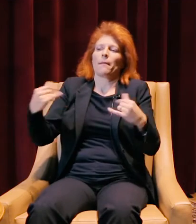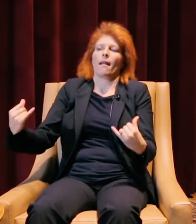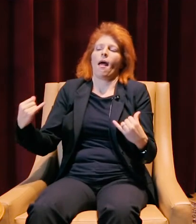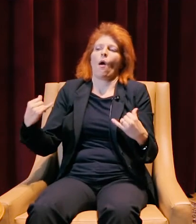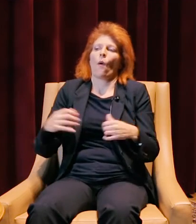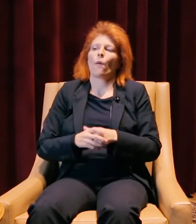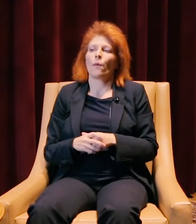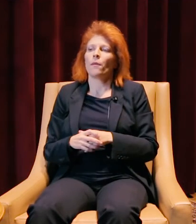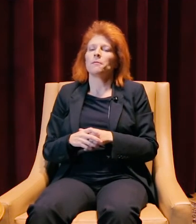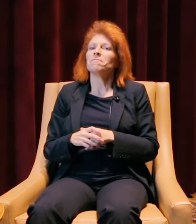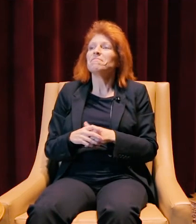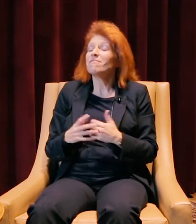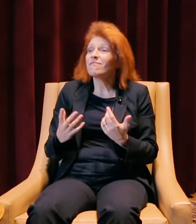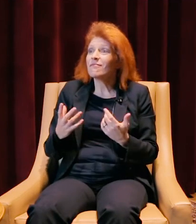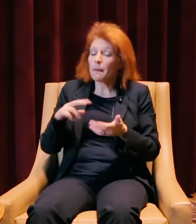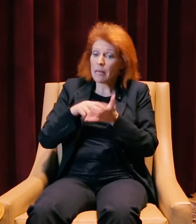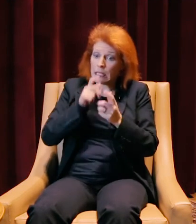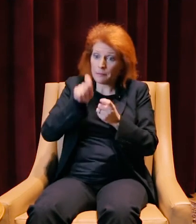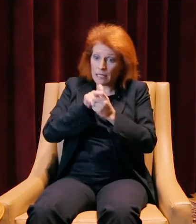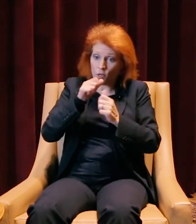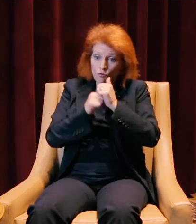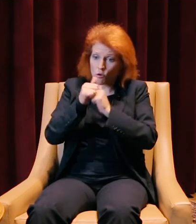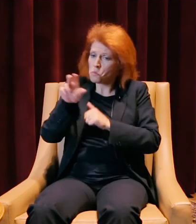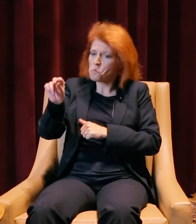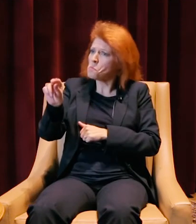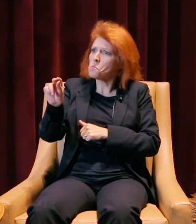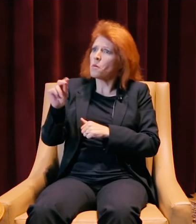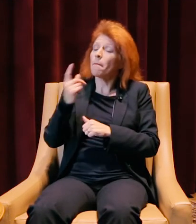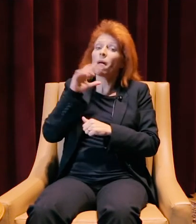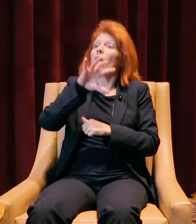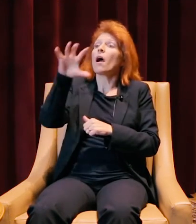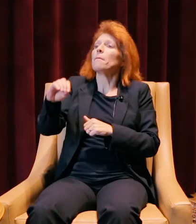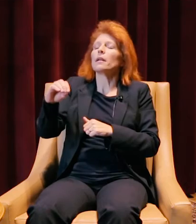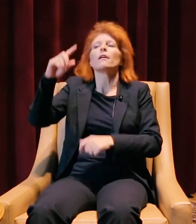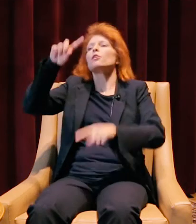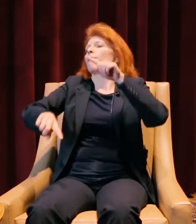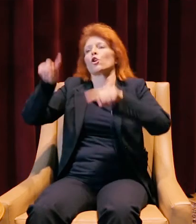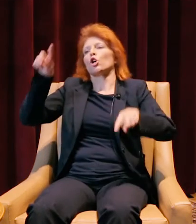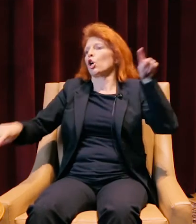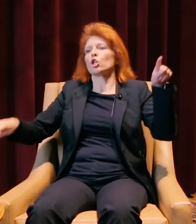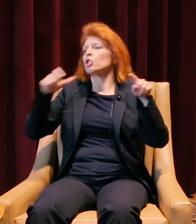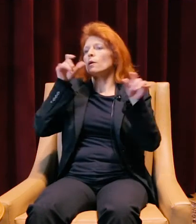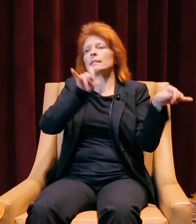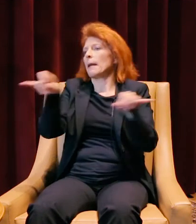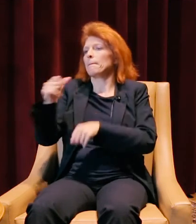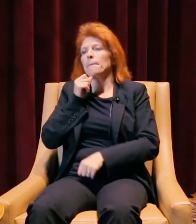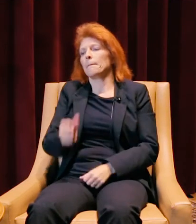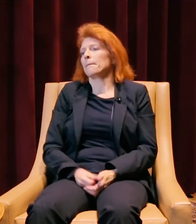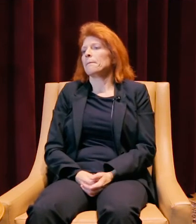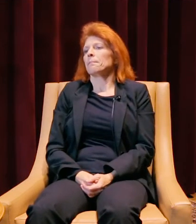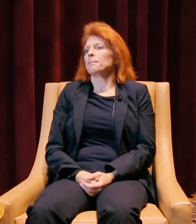So there's no real structure to it, but and the companies are very diverse that I'm working with in